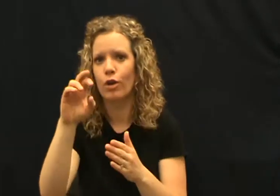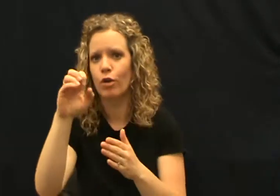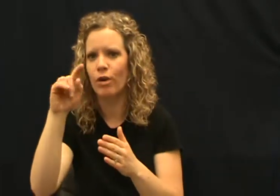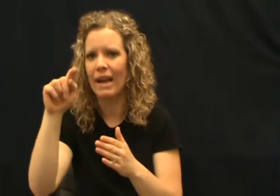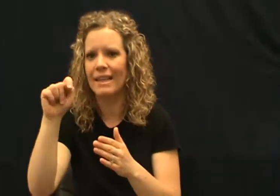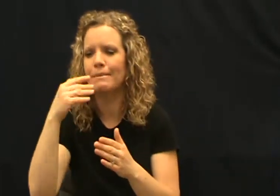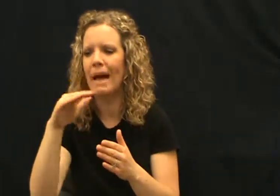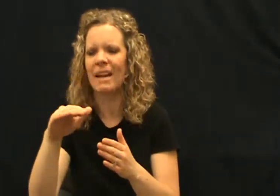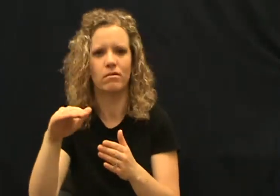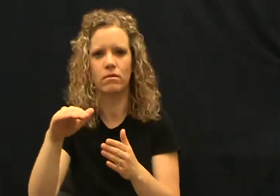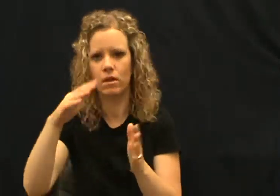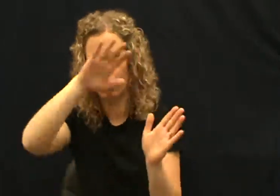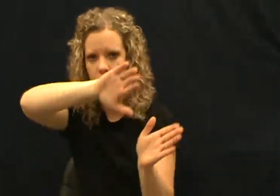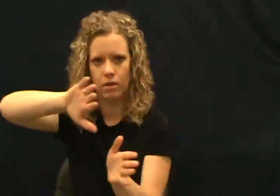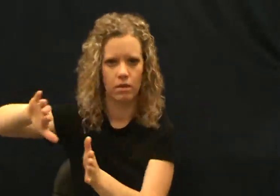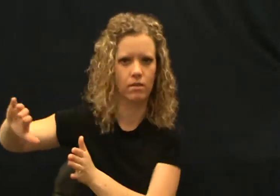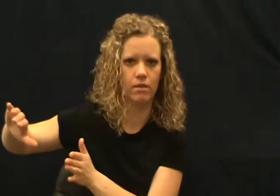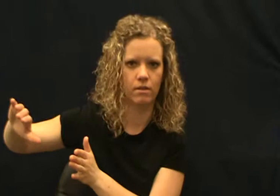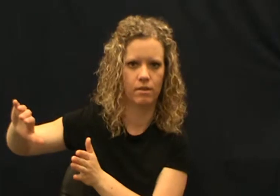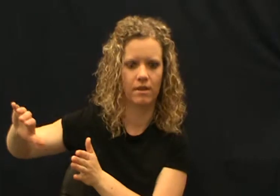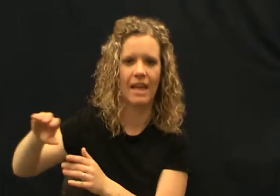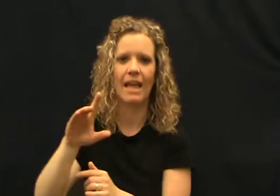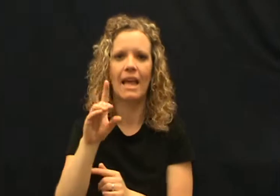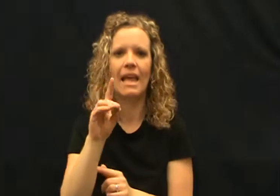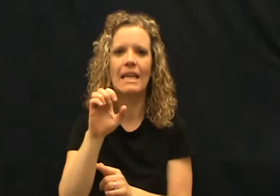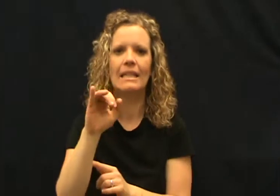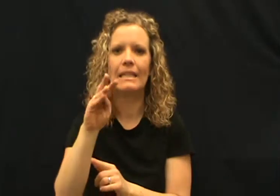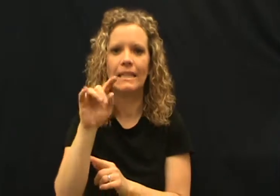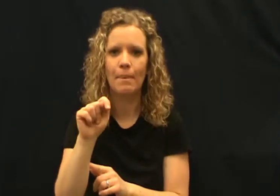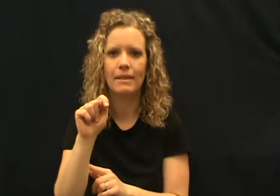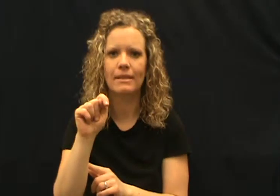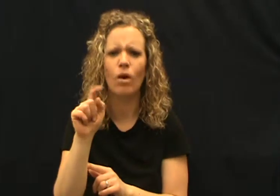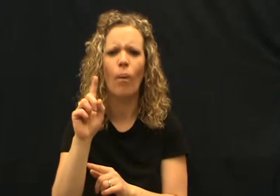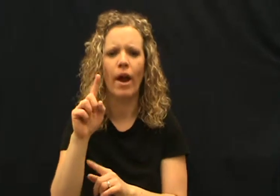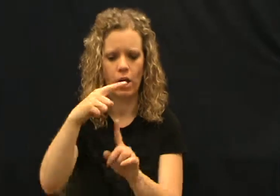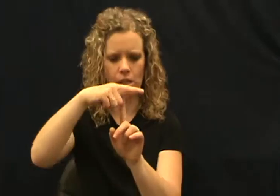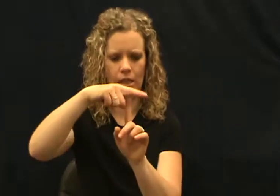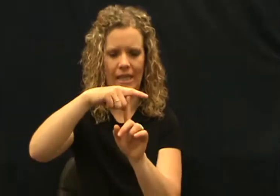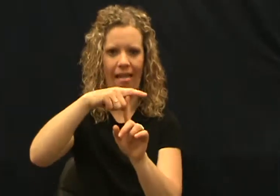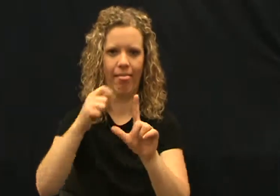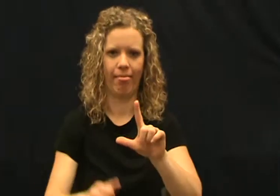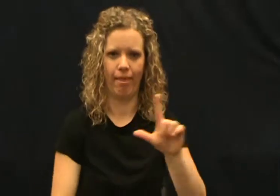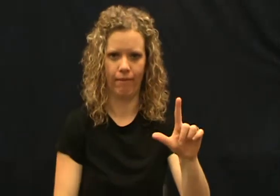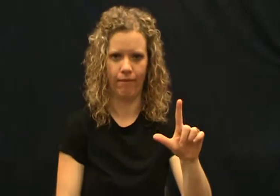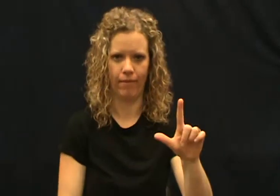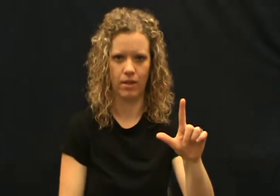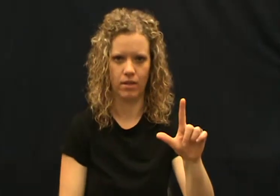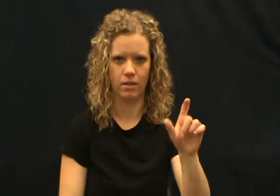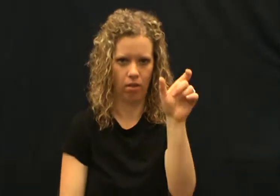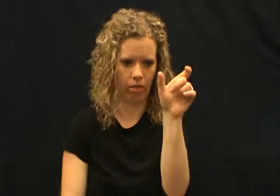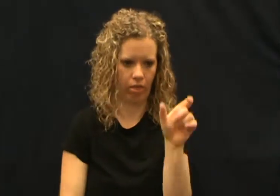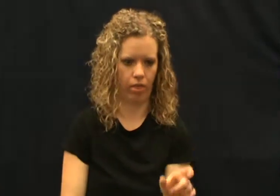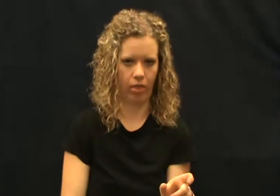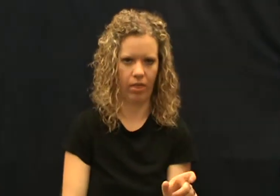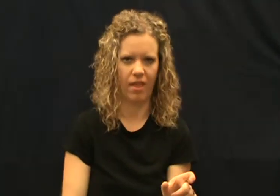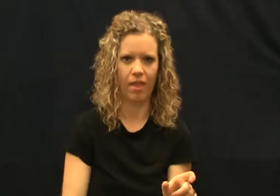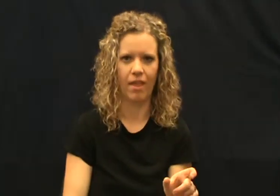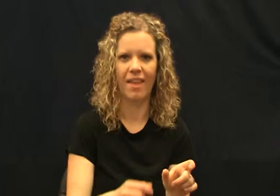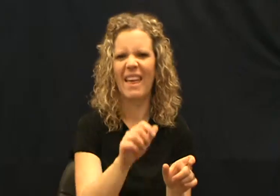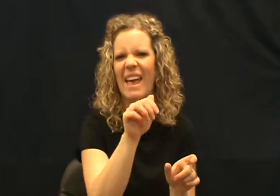side of a T account. You can look at the slide here where we show the assets. You have a little